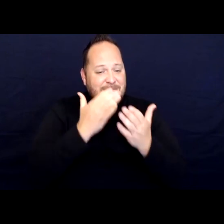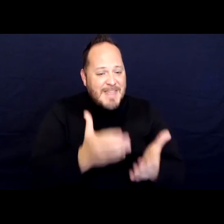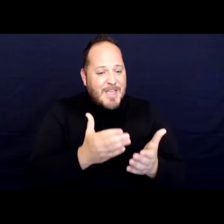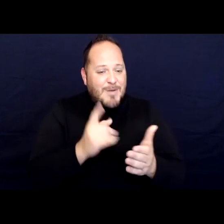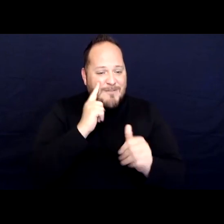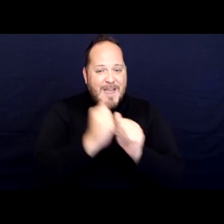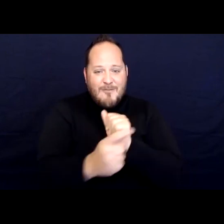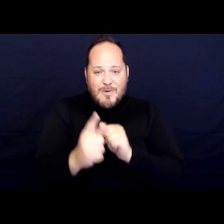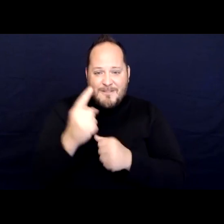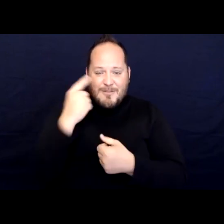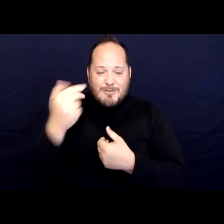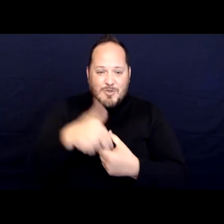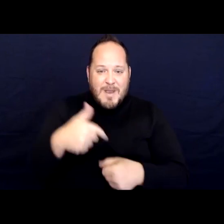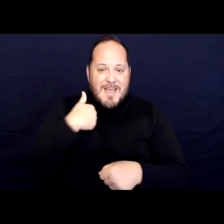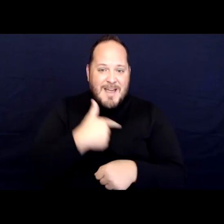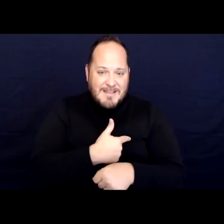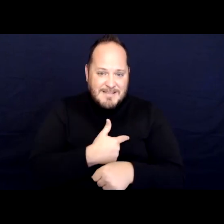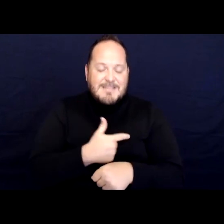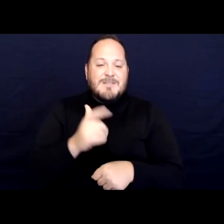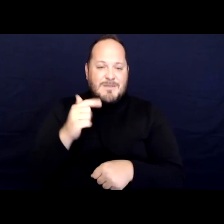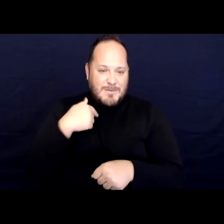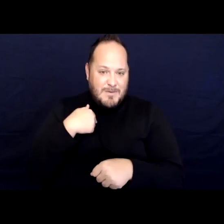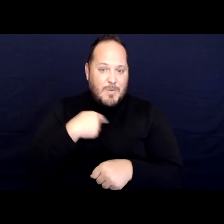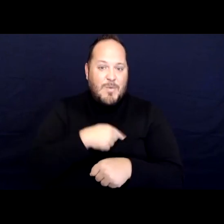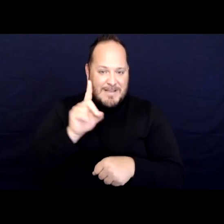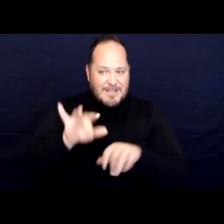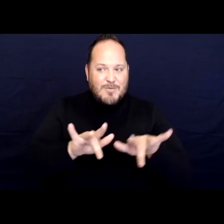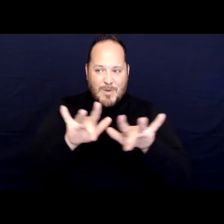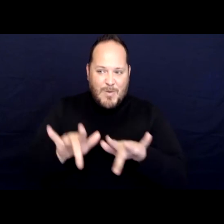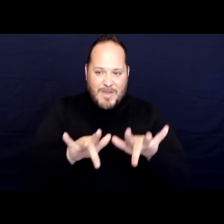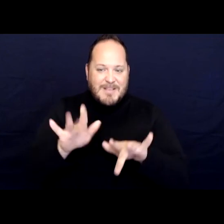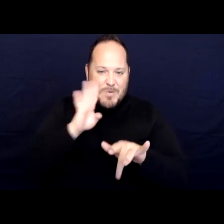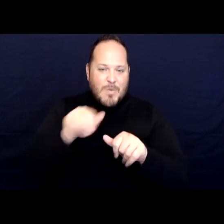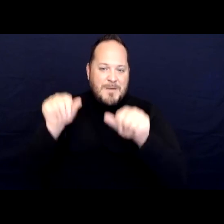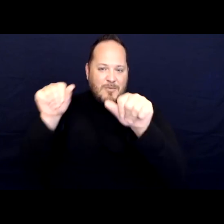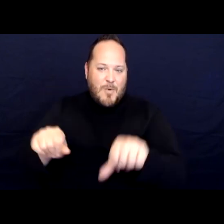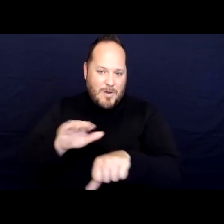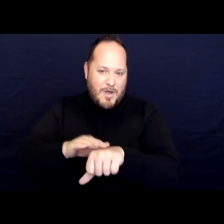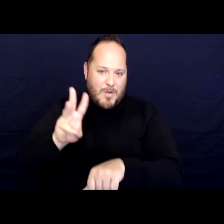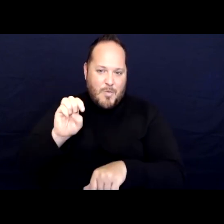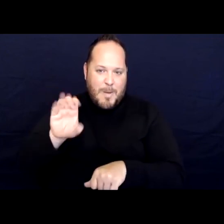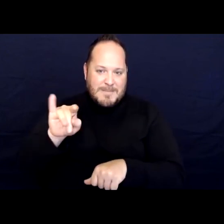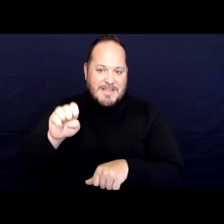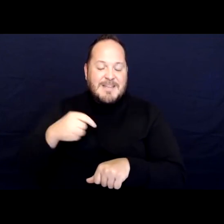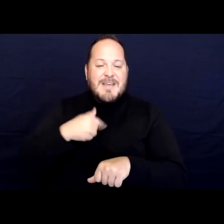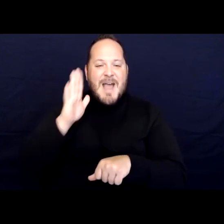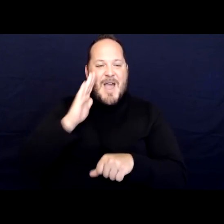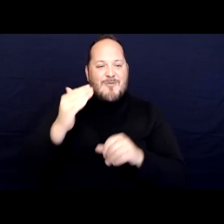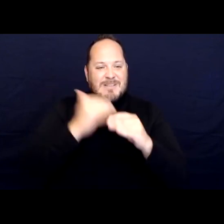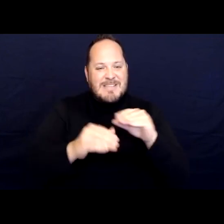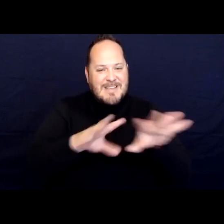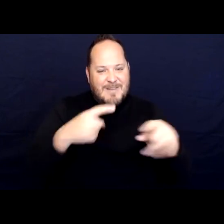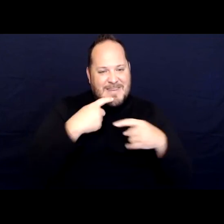everyone for joining us. We will be, we recorded this and it'll be up on our website, and I'll send out an announcement about that early next